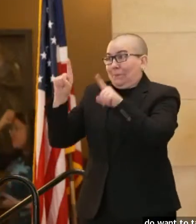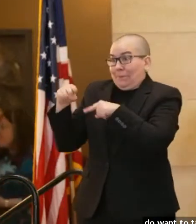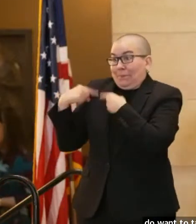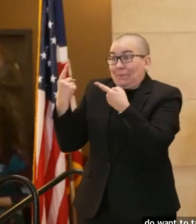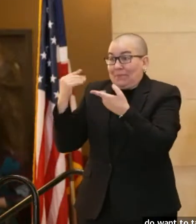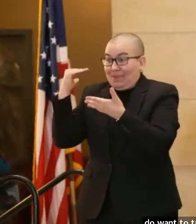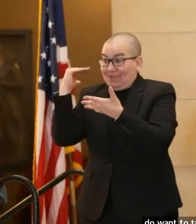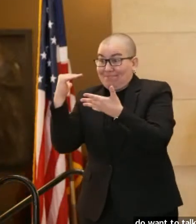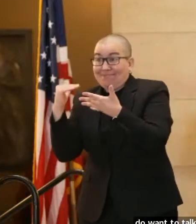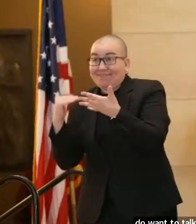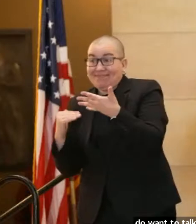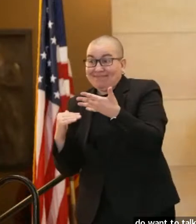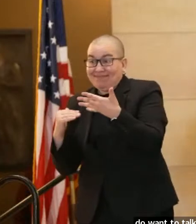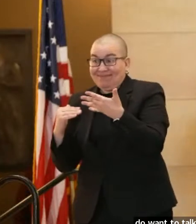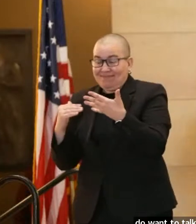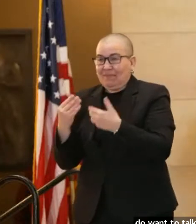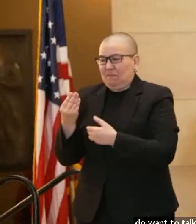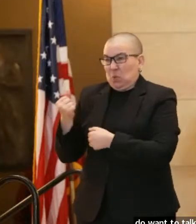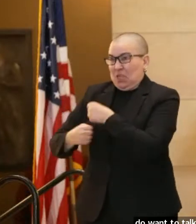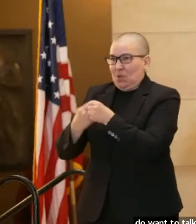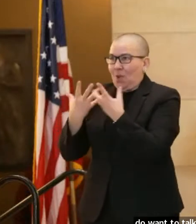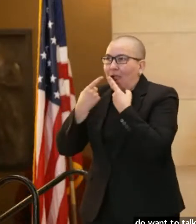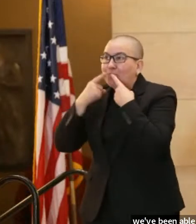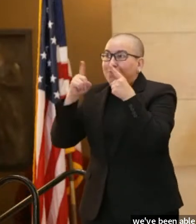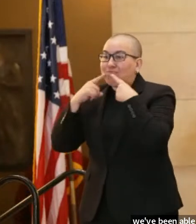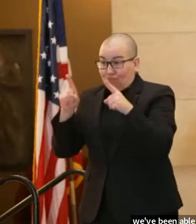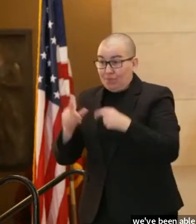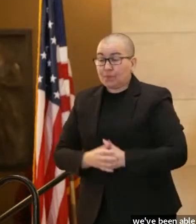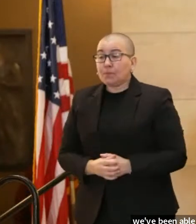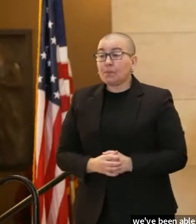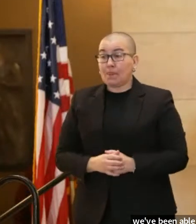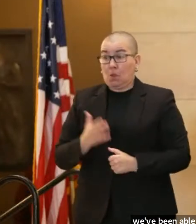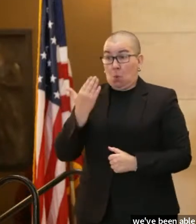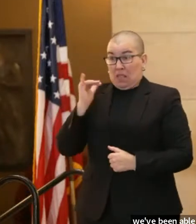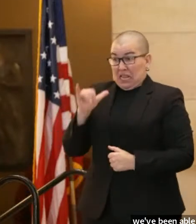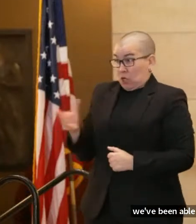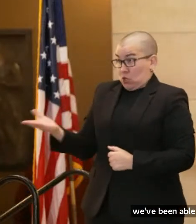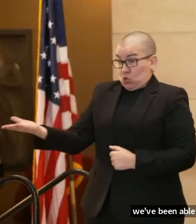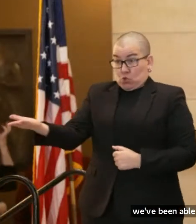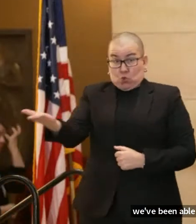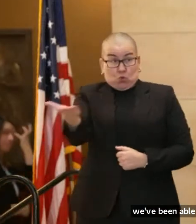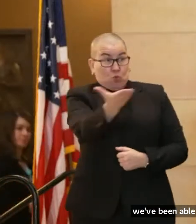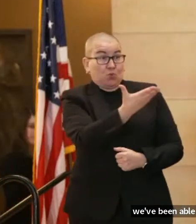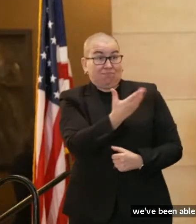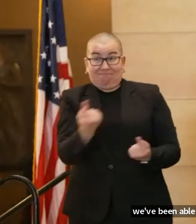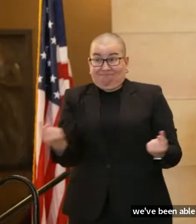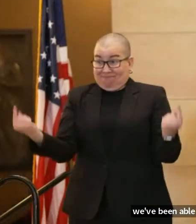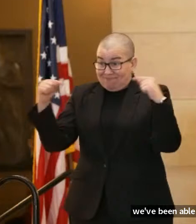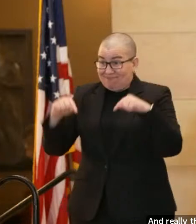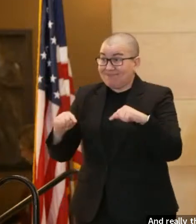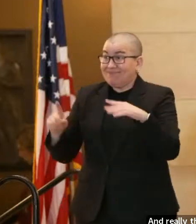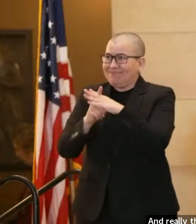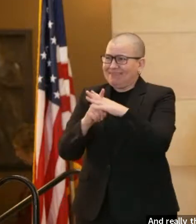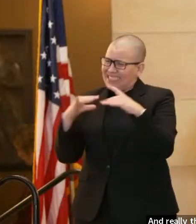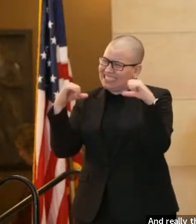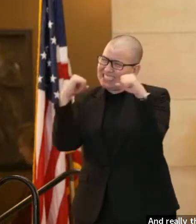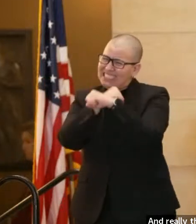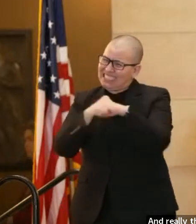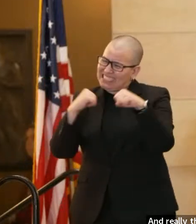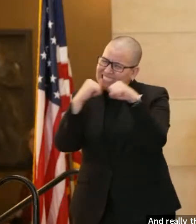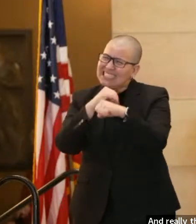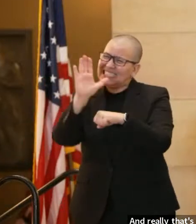the last several years. And really, that's because all of you have shown up and have written or contacted